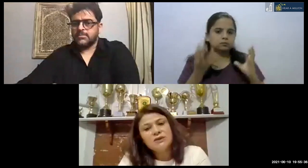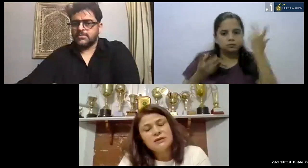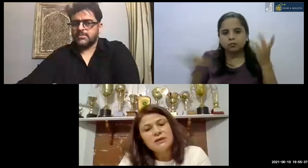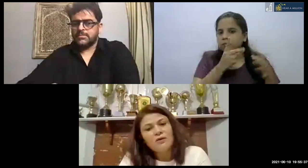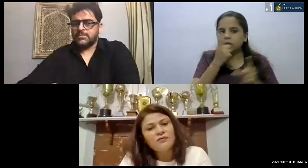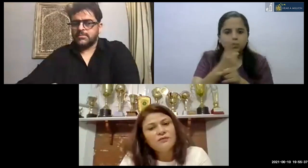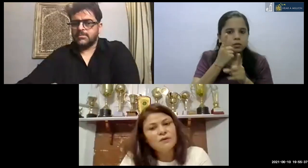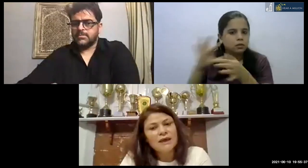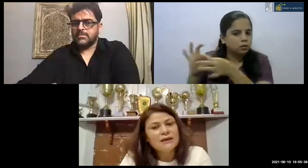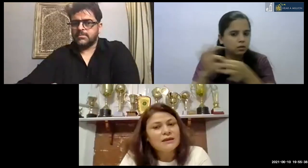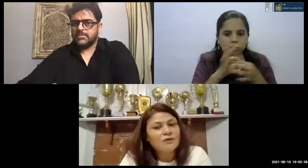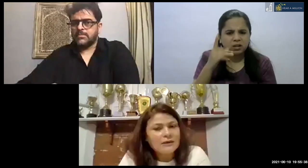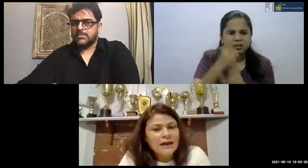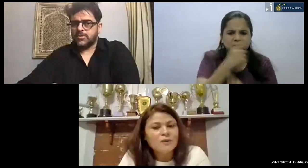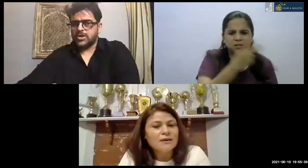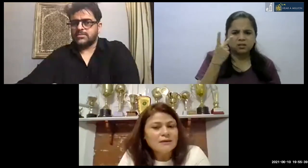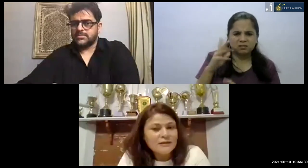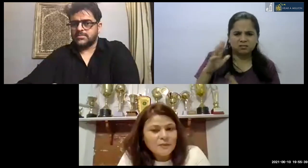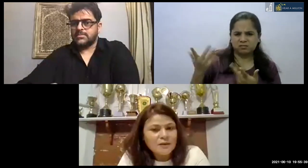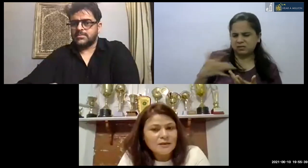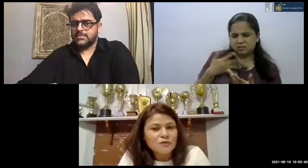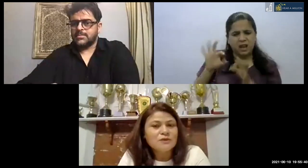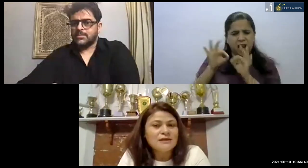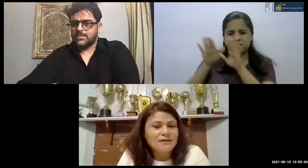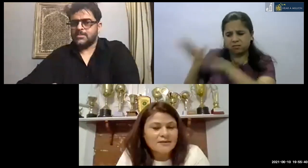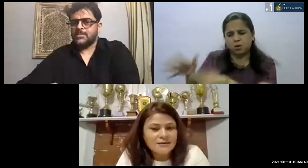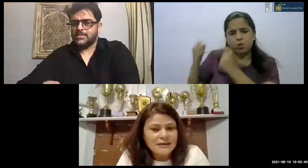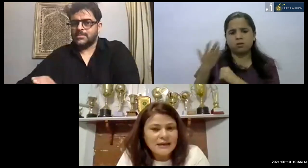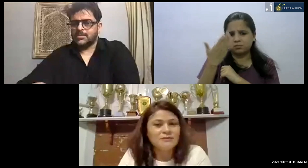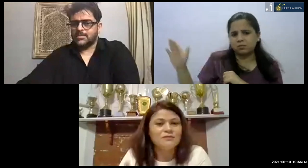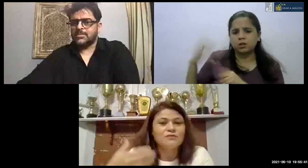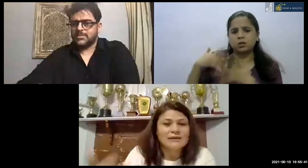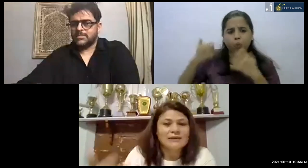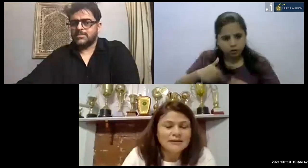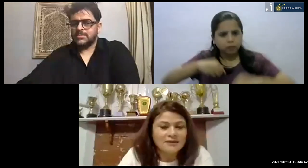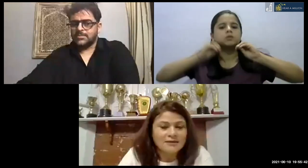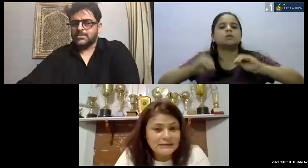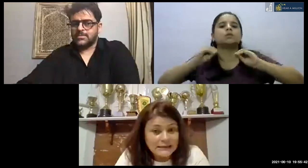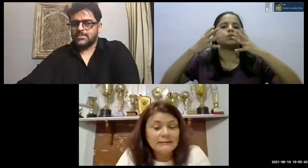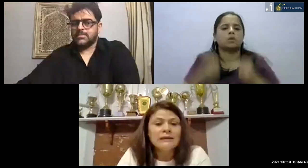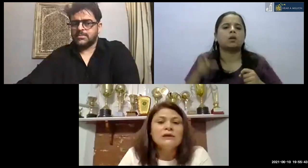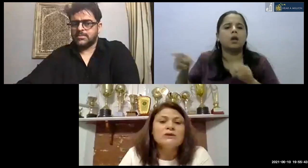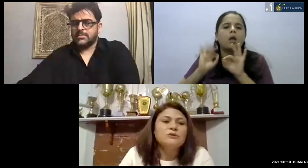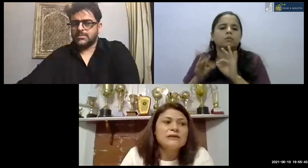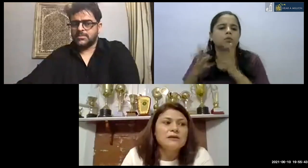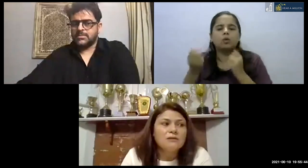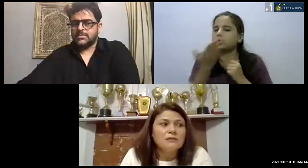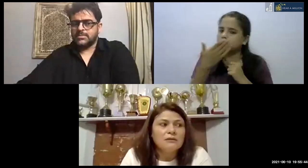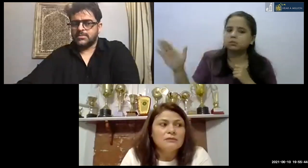some teachers are of the view that they cannot rely on the interpreter to teach their content, to translate their content.